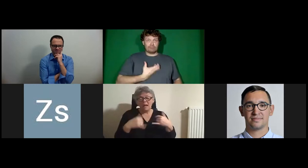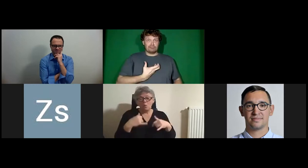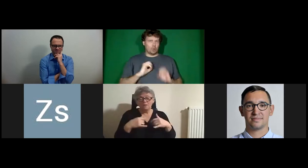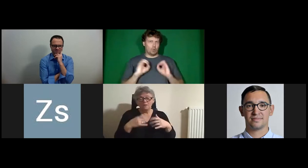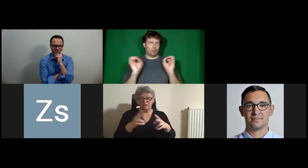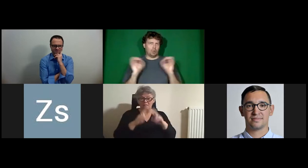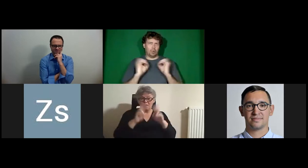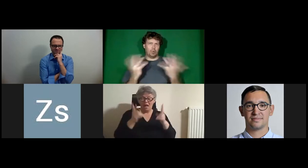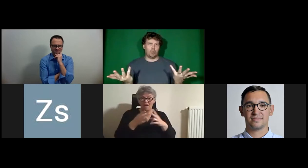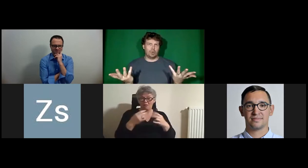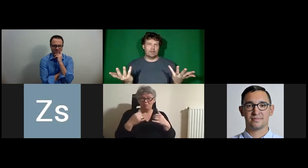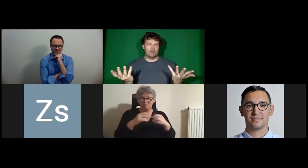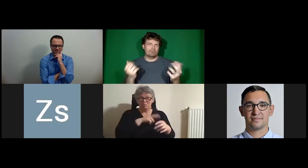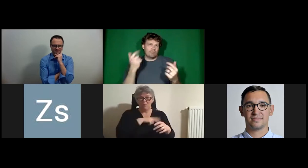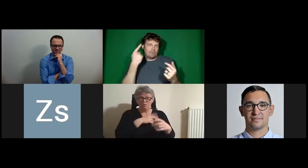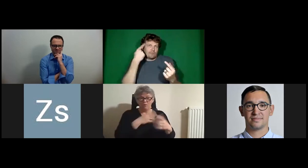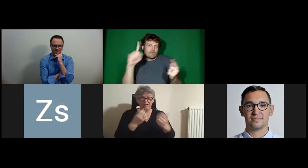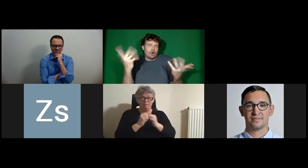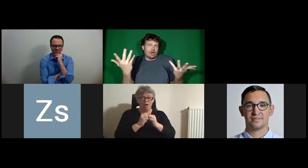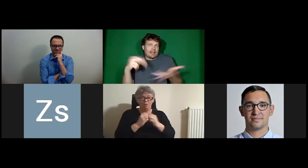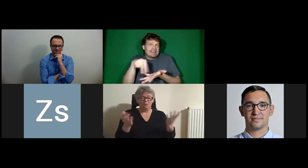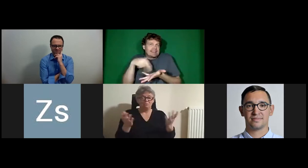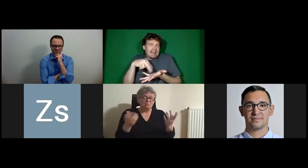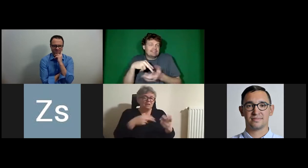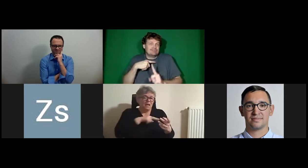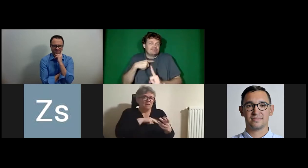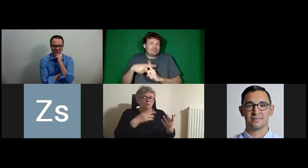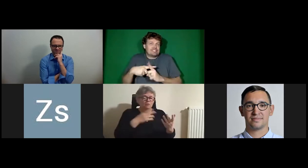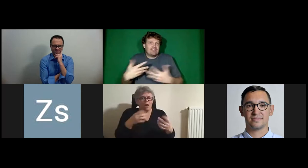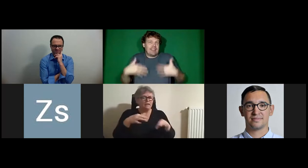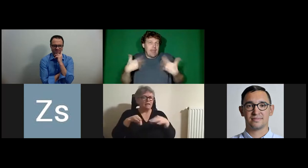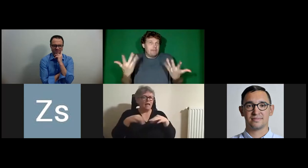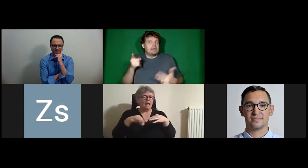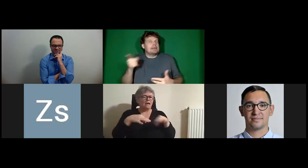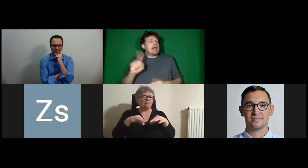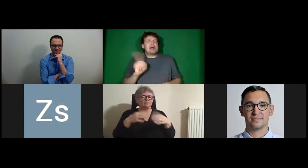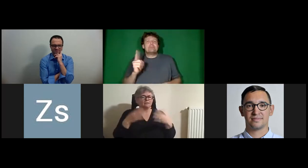this person thought she was going to win the championships.